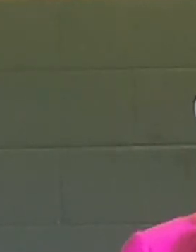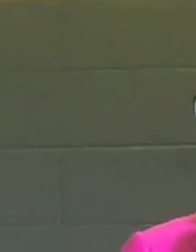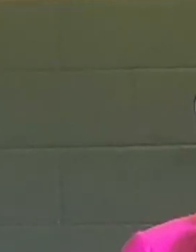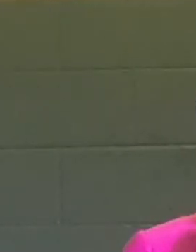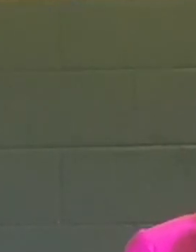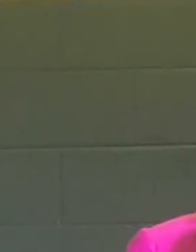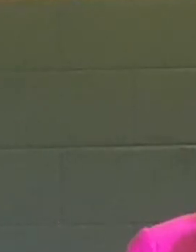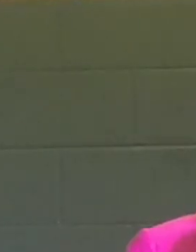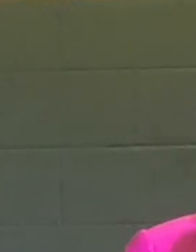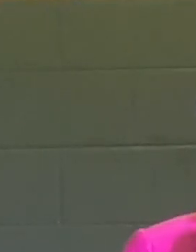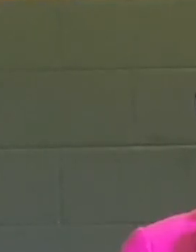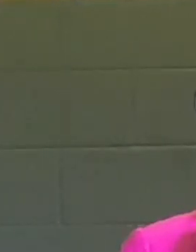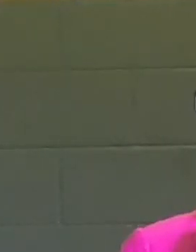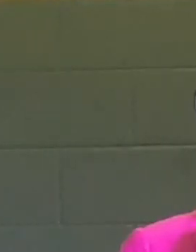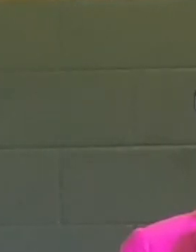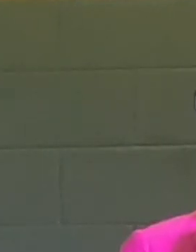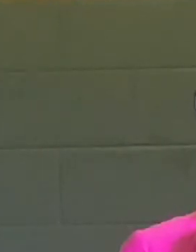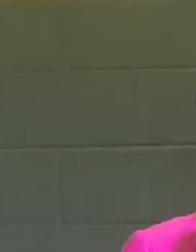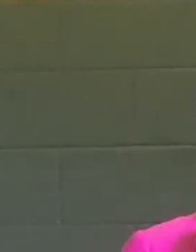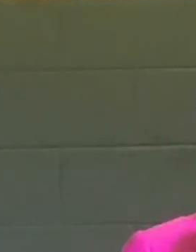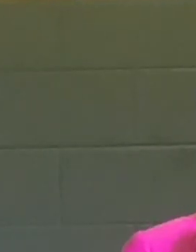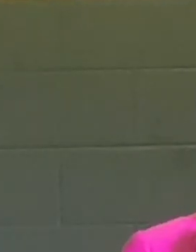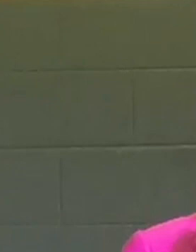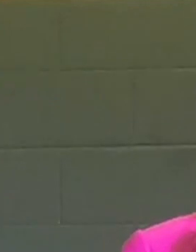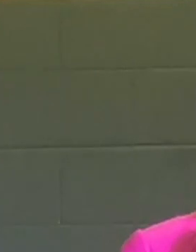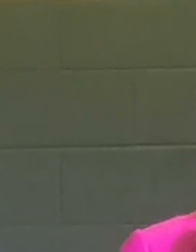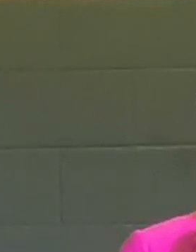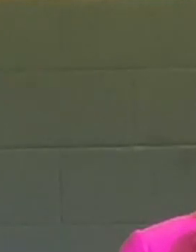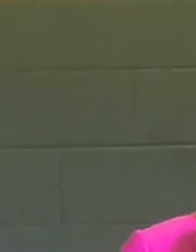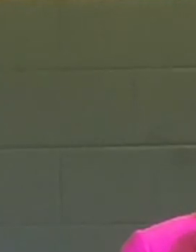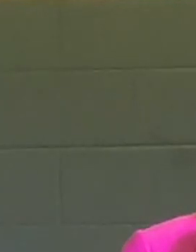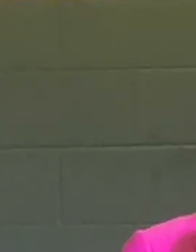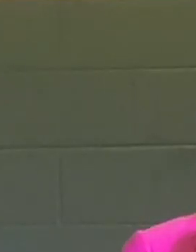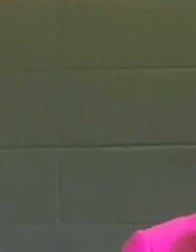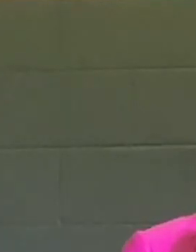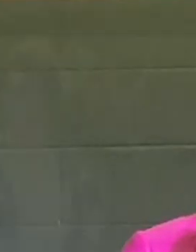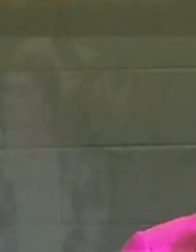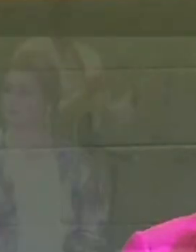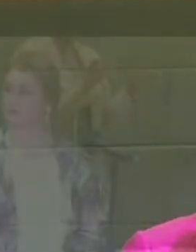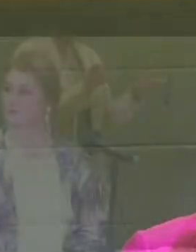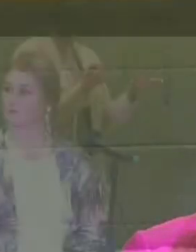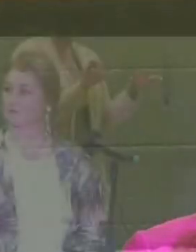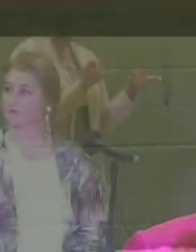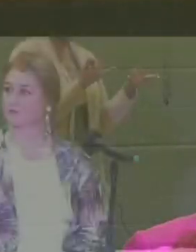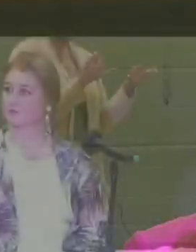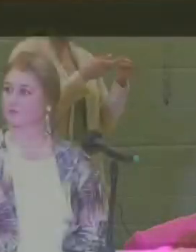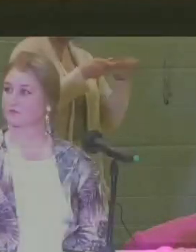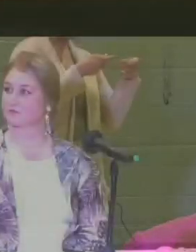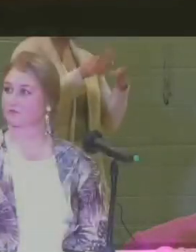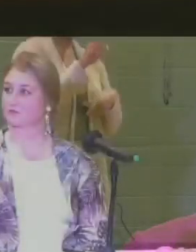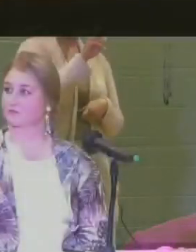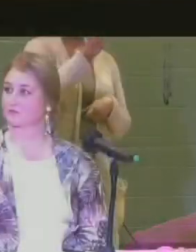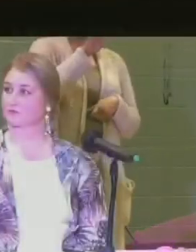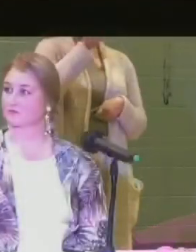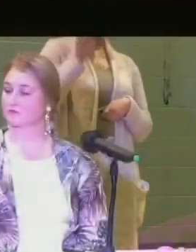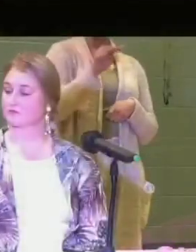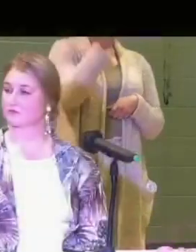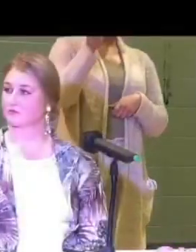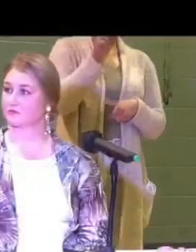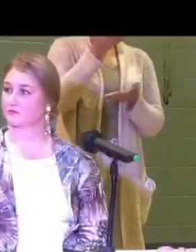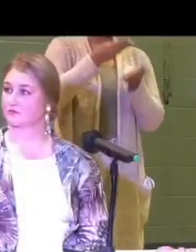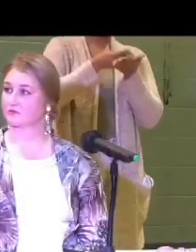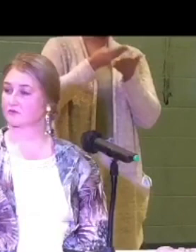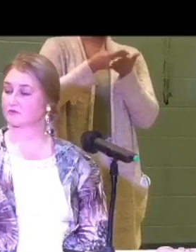former administration left the current administration a $24 million reserve during November of 2019.